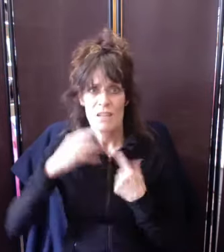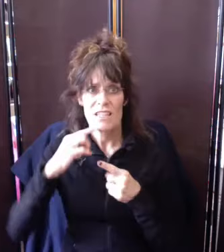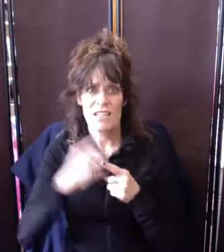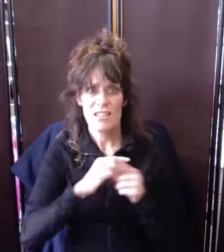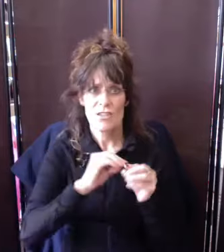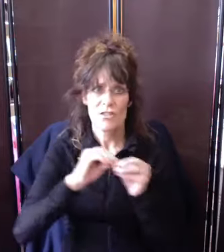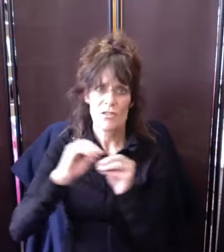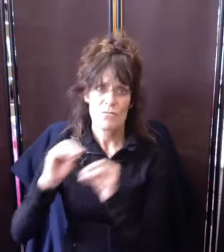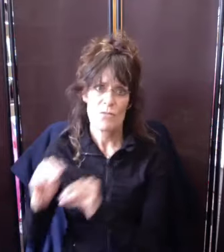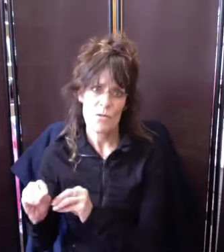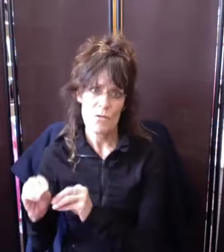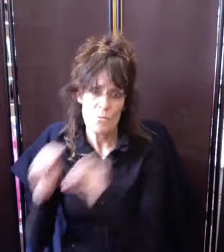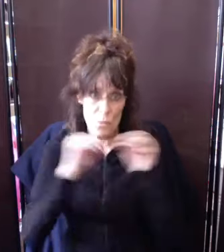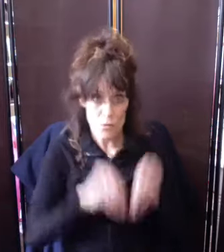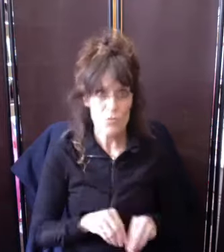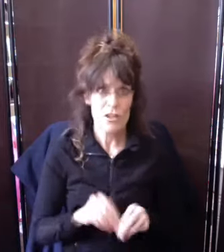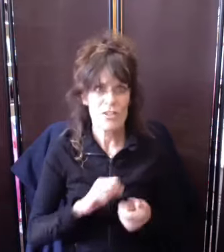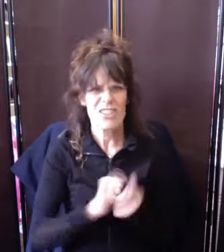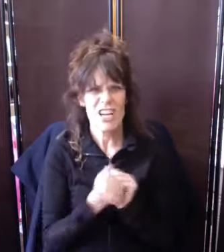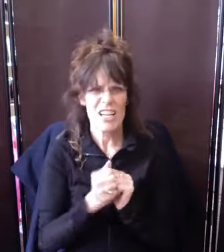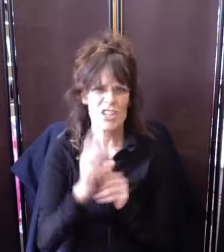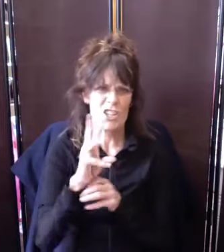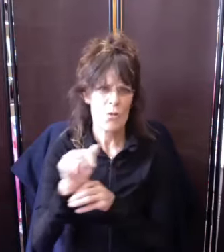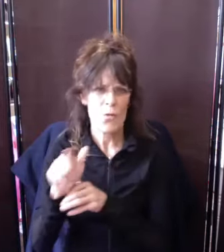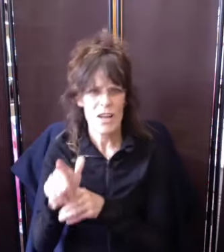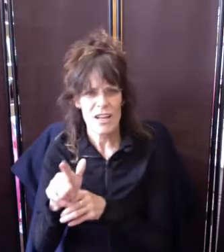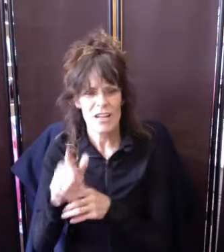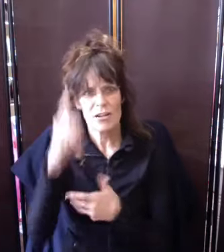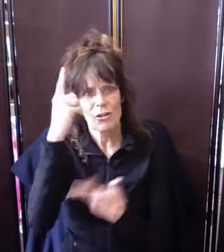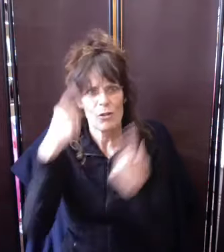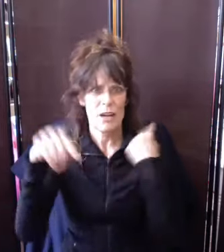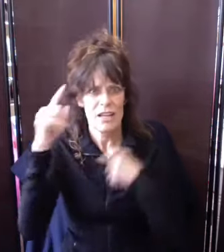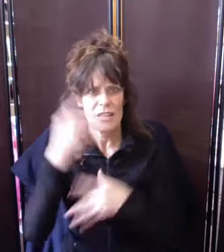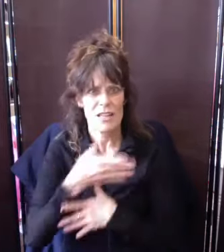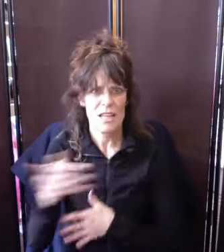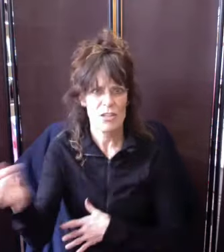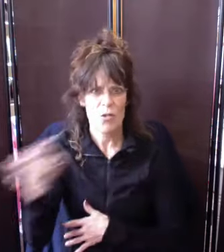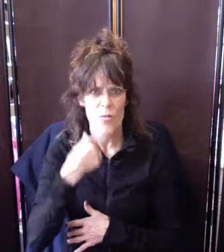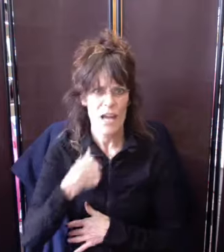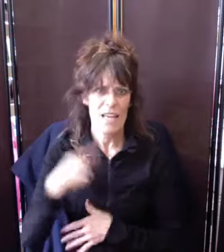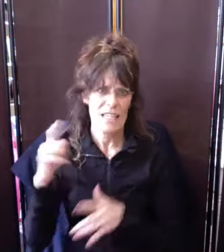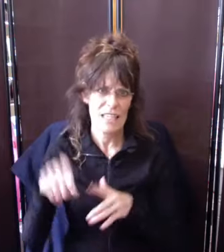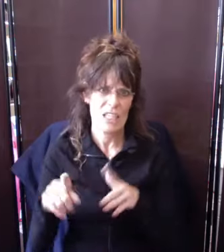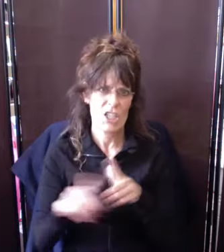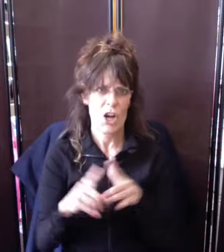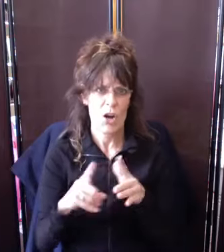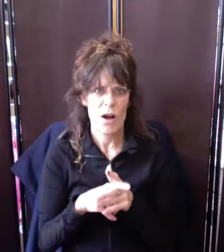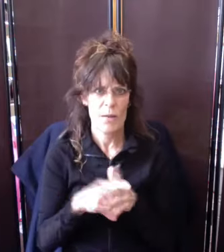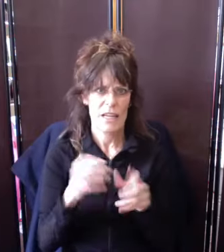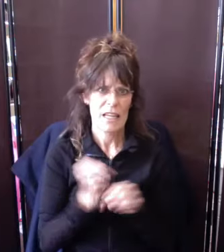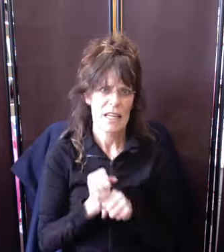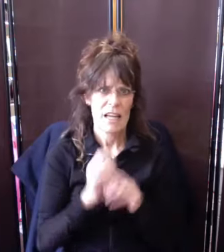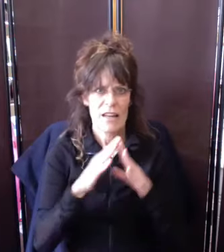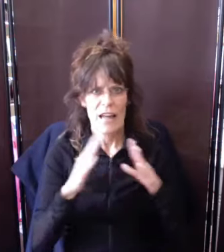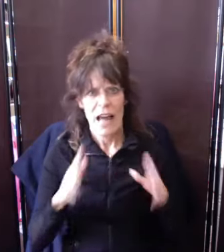They've changed her will. They've done all kinds of crazy things. They told me that I had to show up and get my stuff that she said I could have out of the house. And then they called the cops on